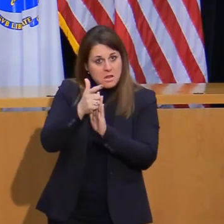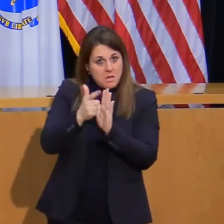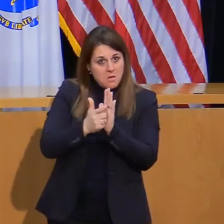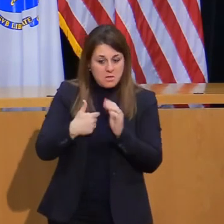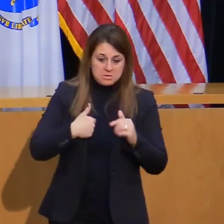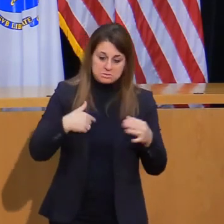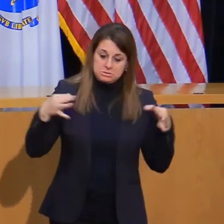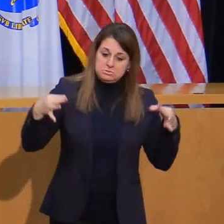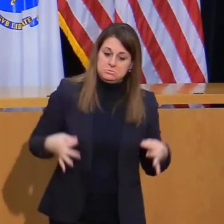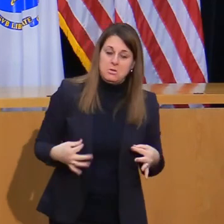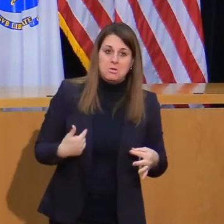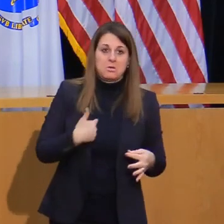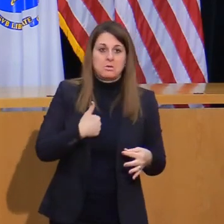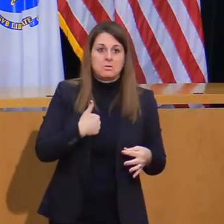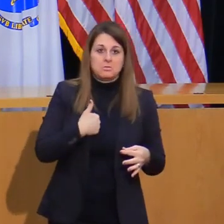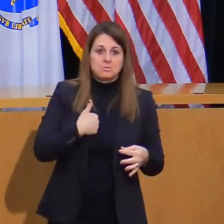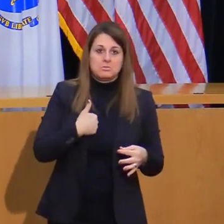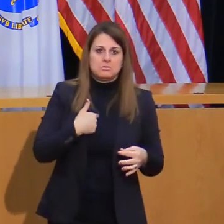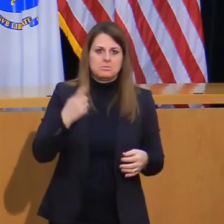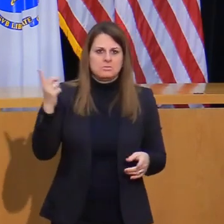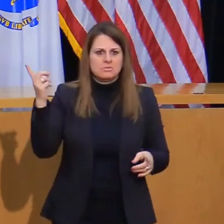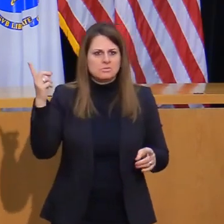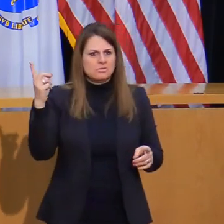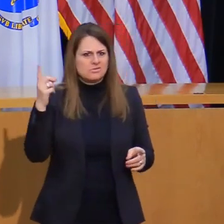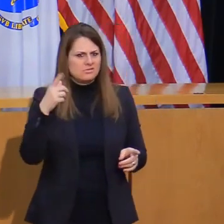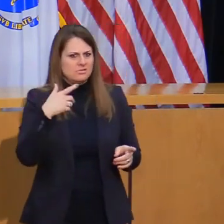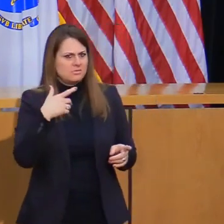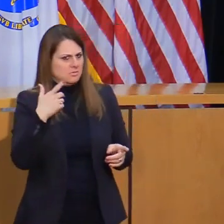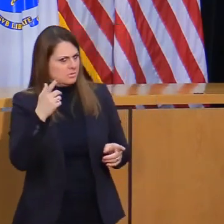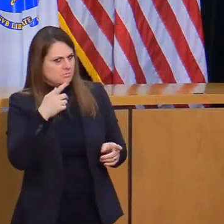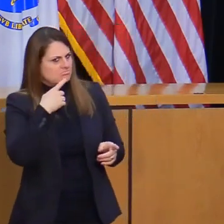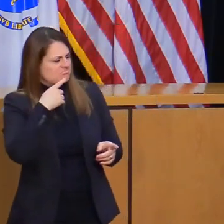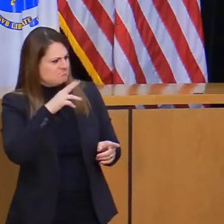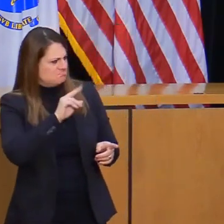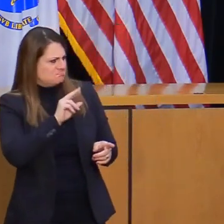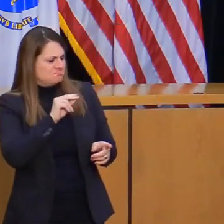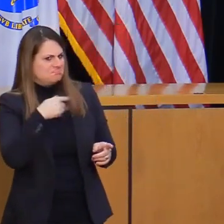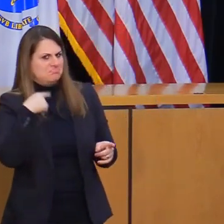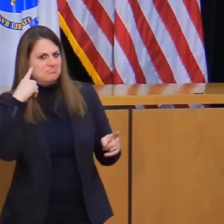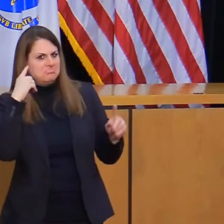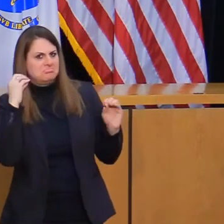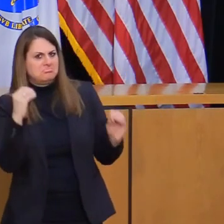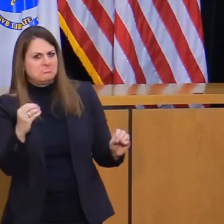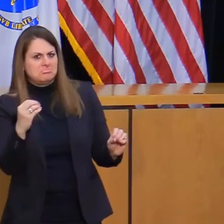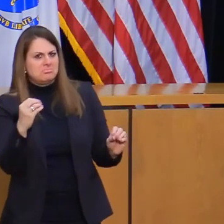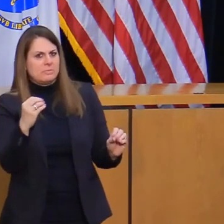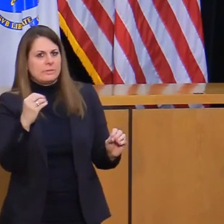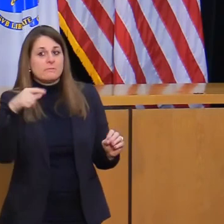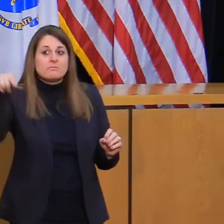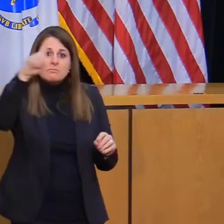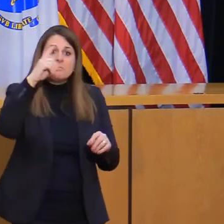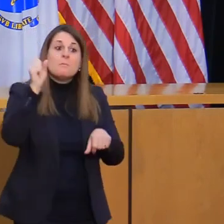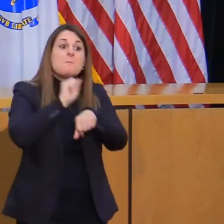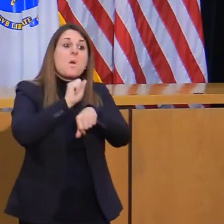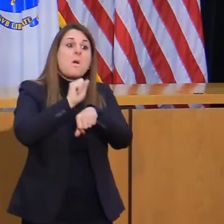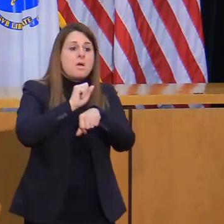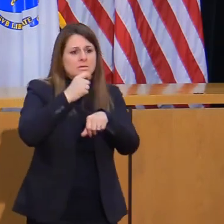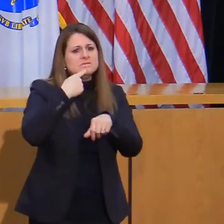vaccinated? I haven't heard many employers talk about that. What most employers have said to us is, get as many people vaccinated as fast as you possibly